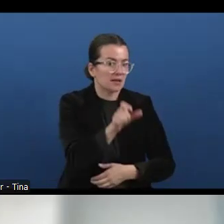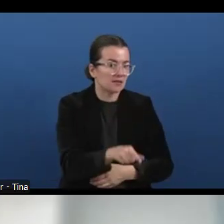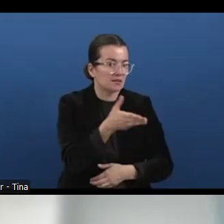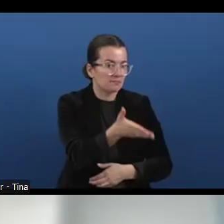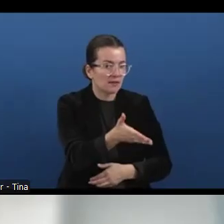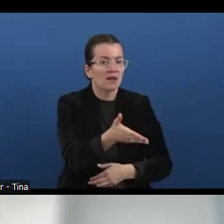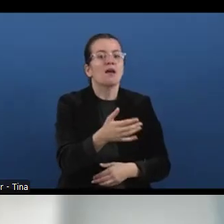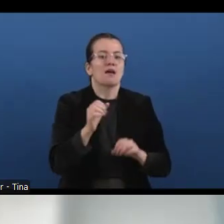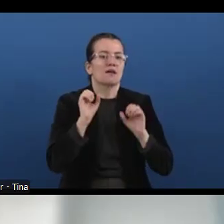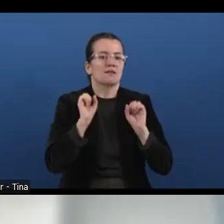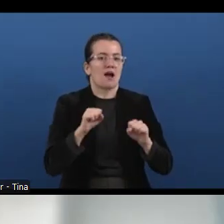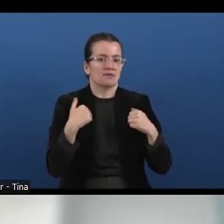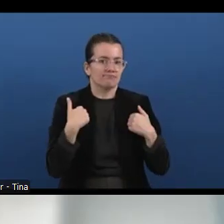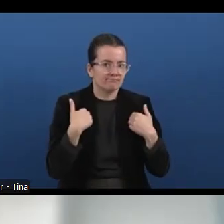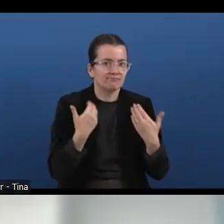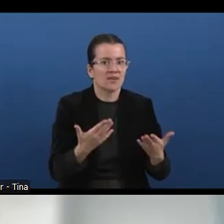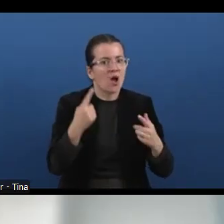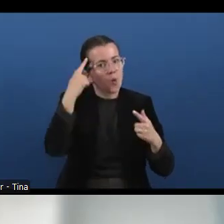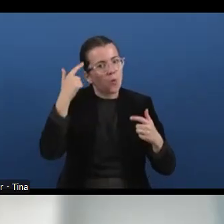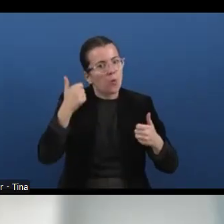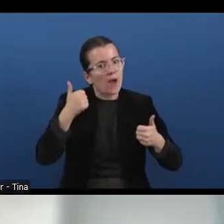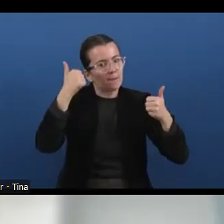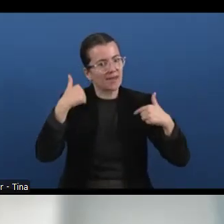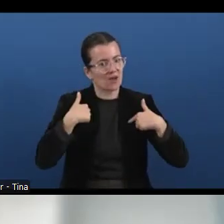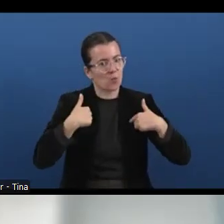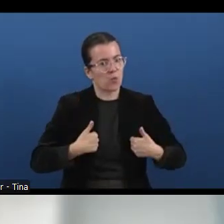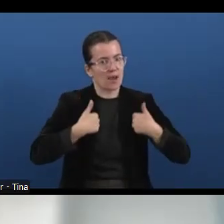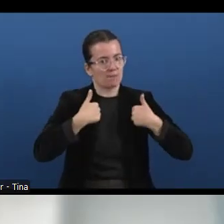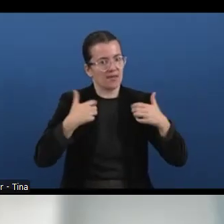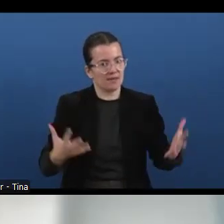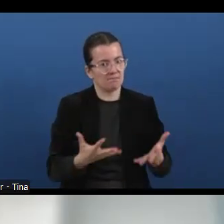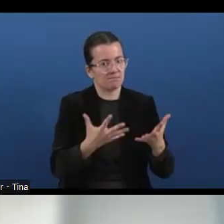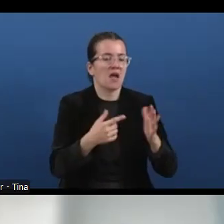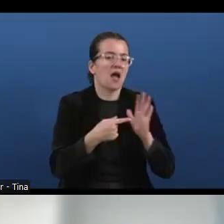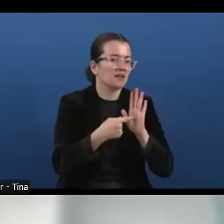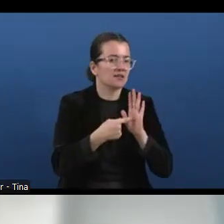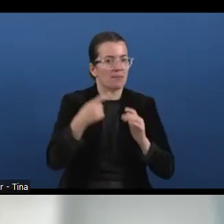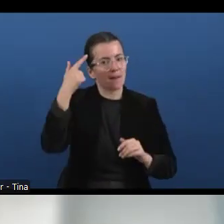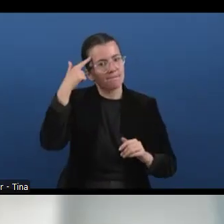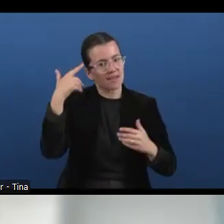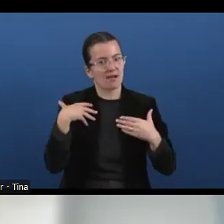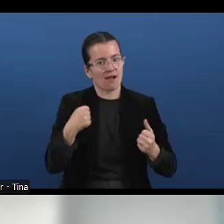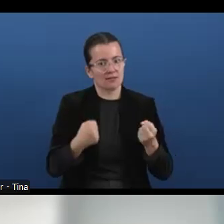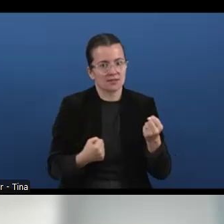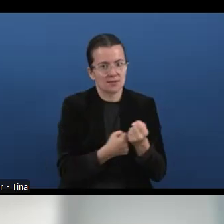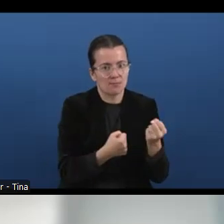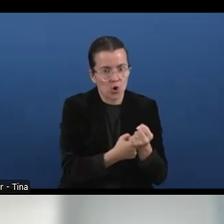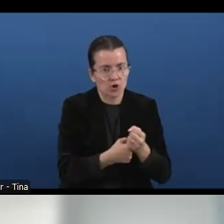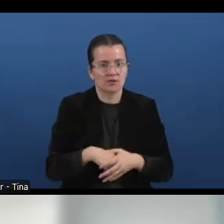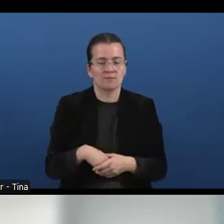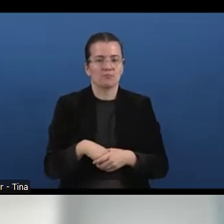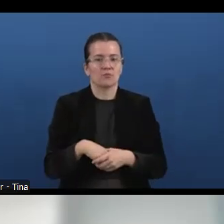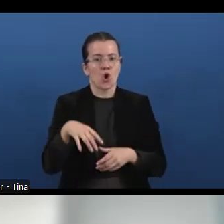well-being initiatives such as mental health support, workplace adaptation, as mentioned before by our colleague